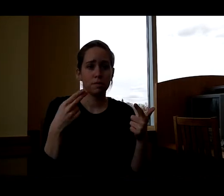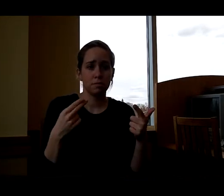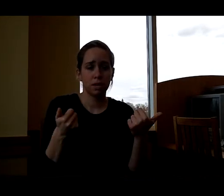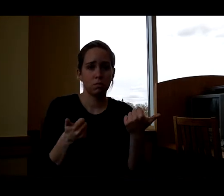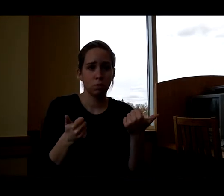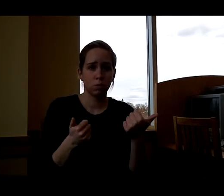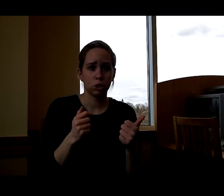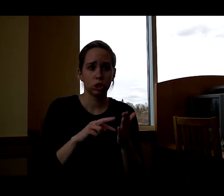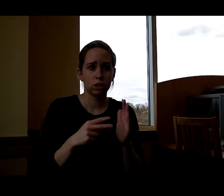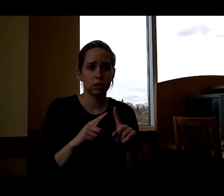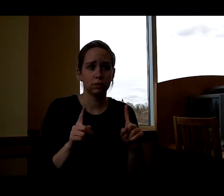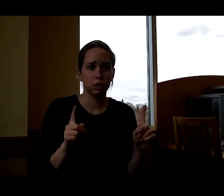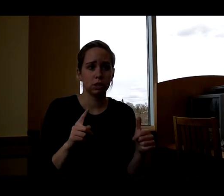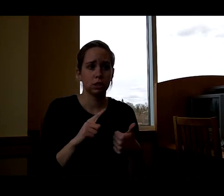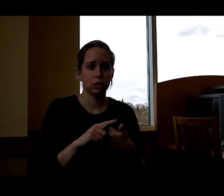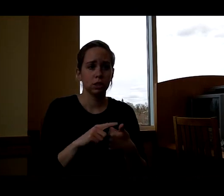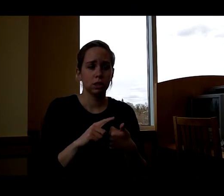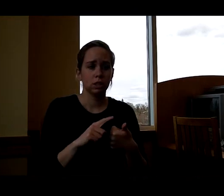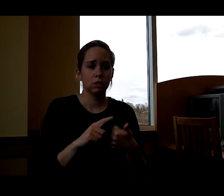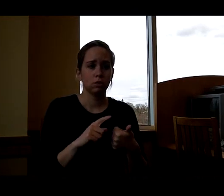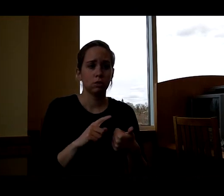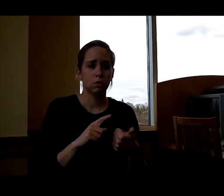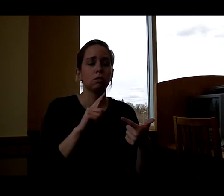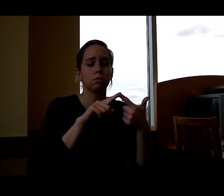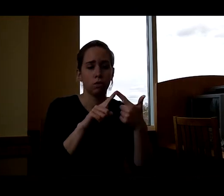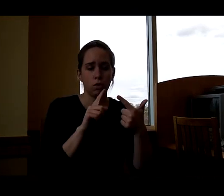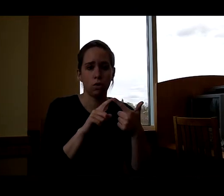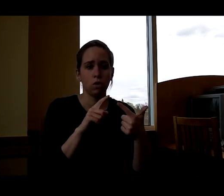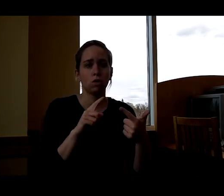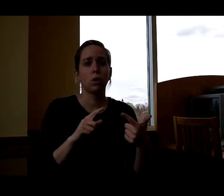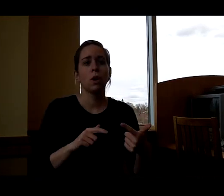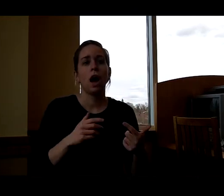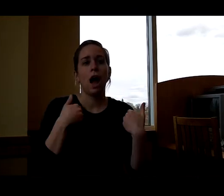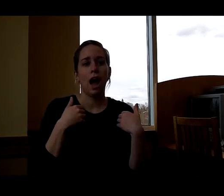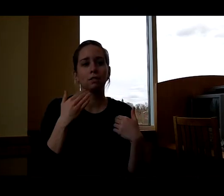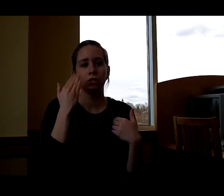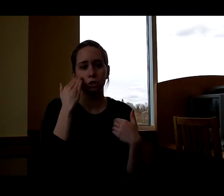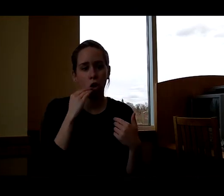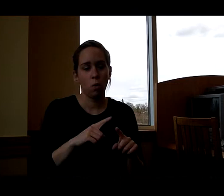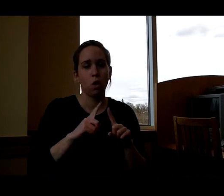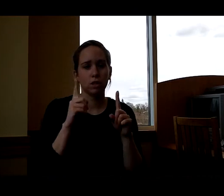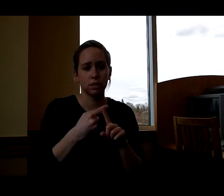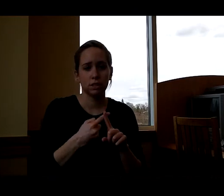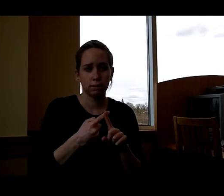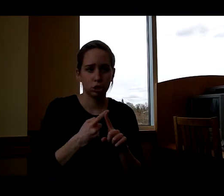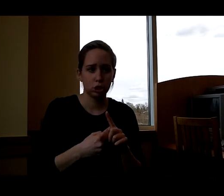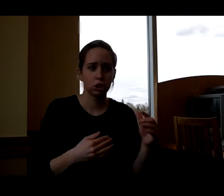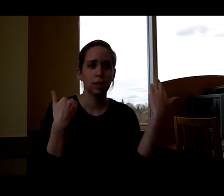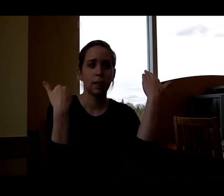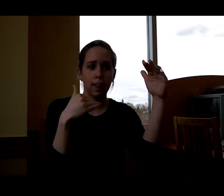To determine relative humidity, you have to know the temperature. You have to know how much moisture can actually be held in